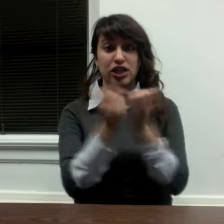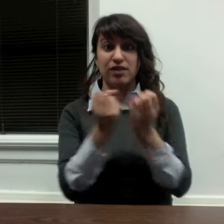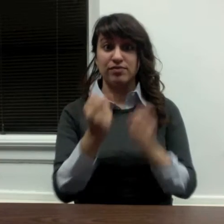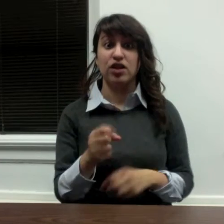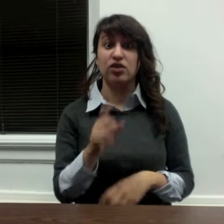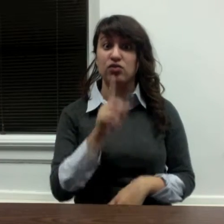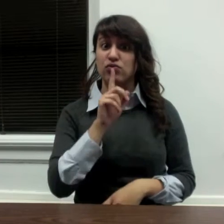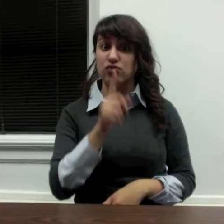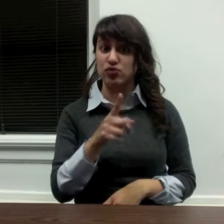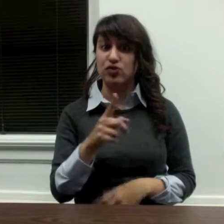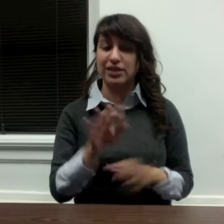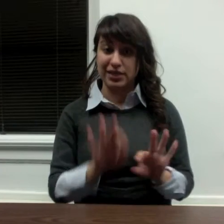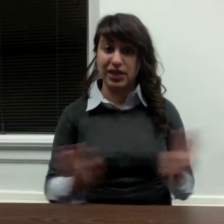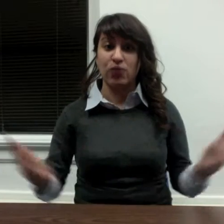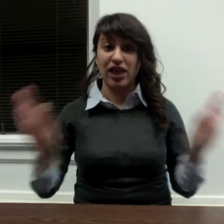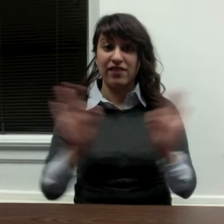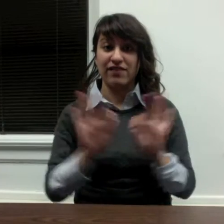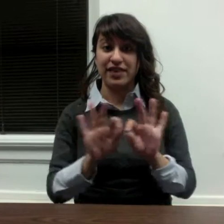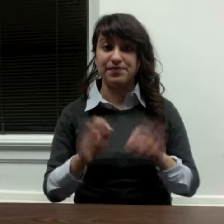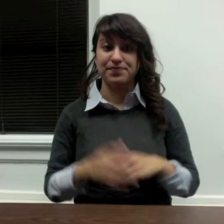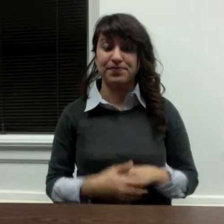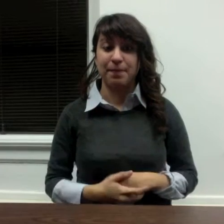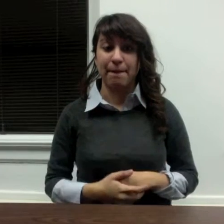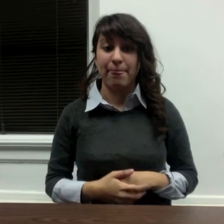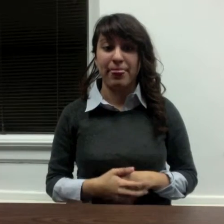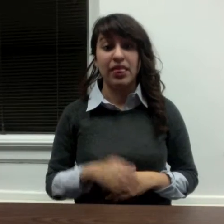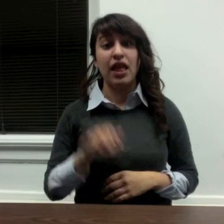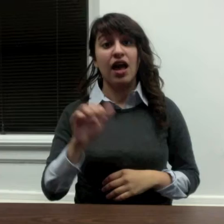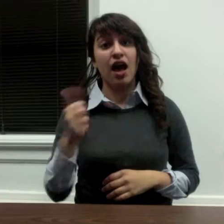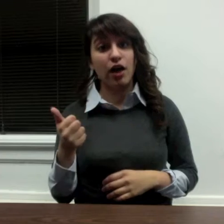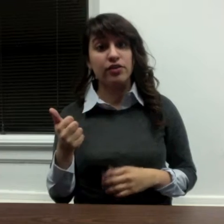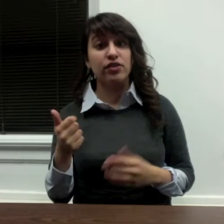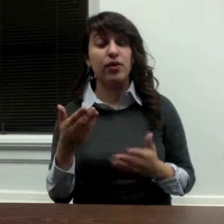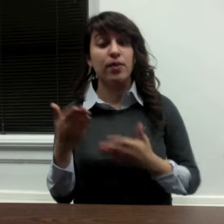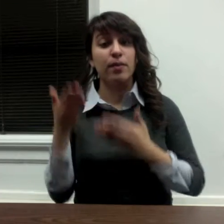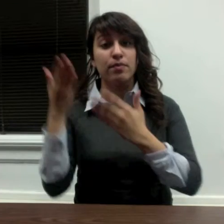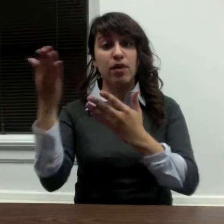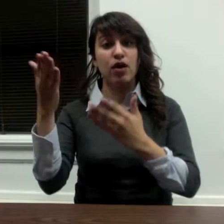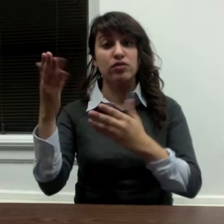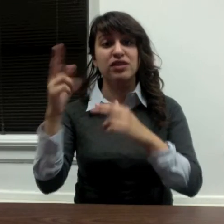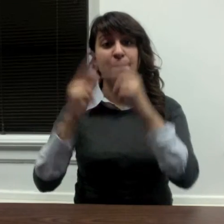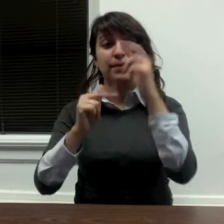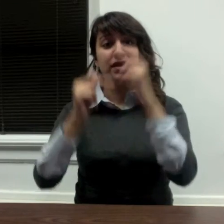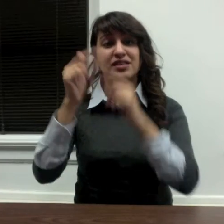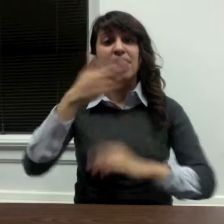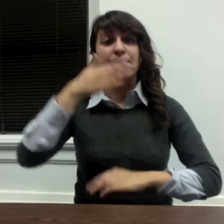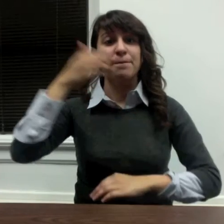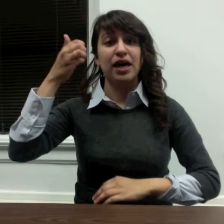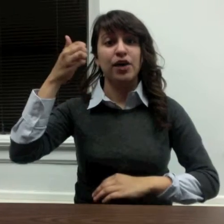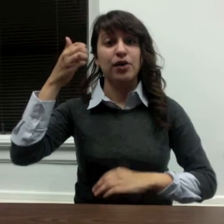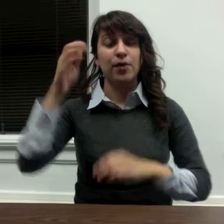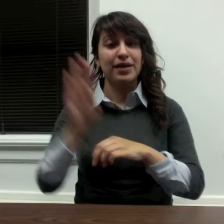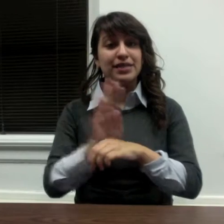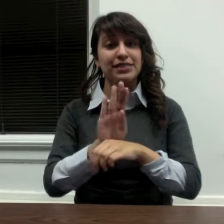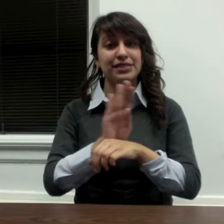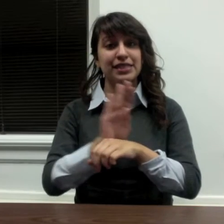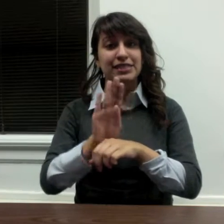basic workshops on building a better business. We have a